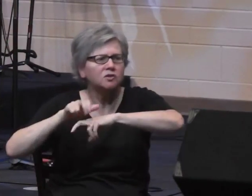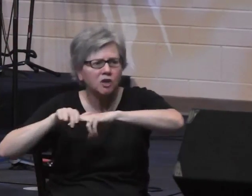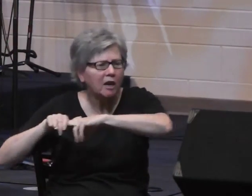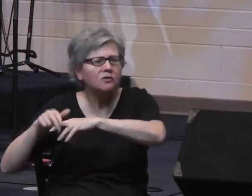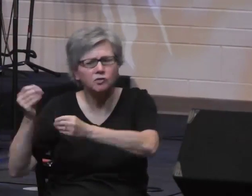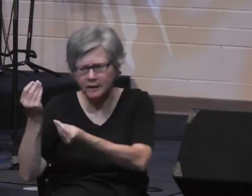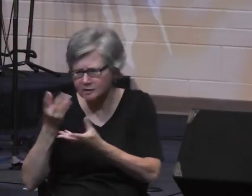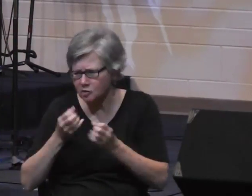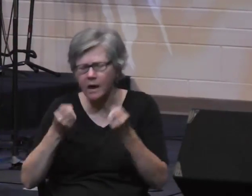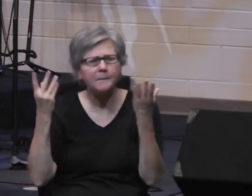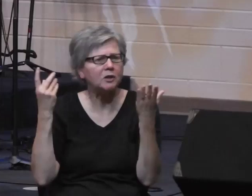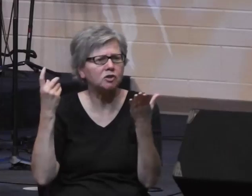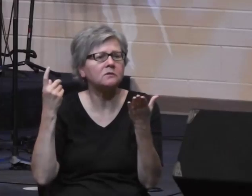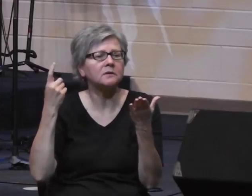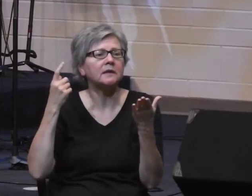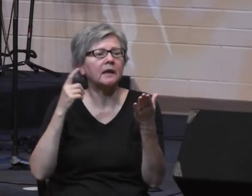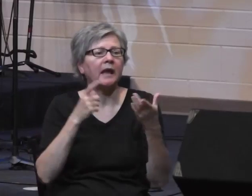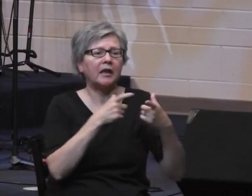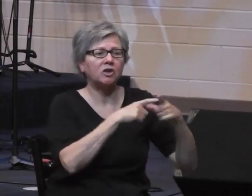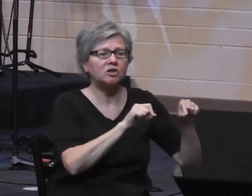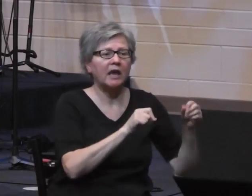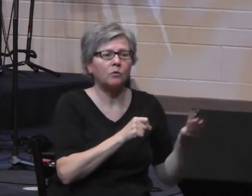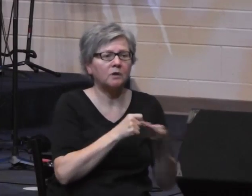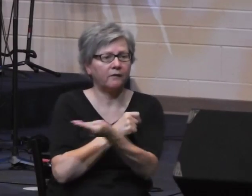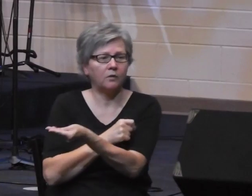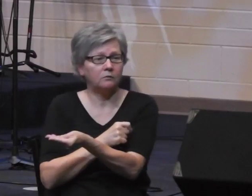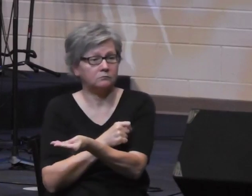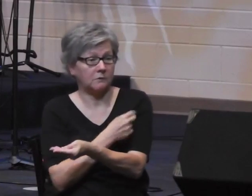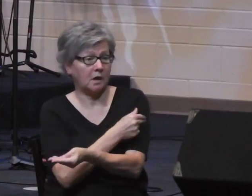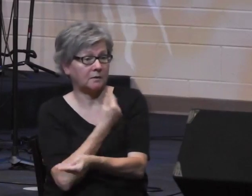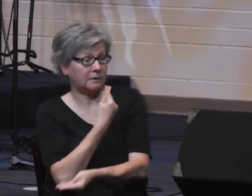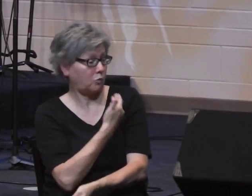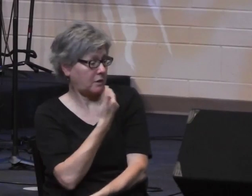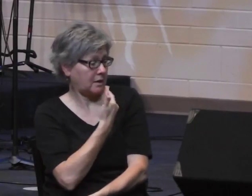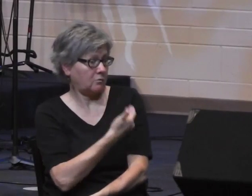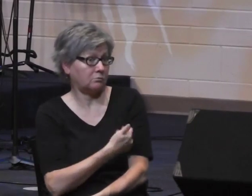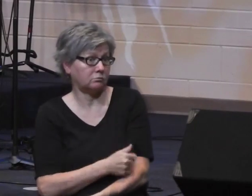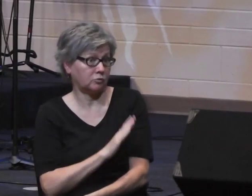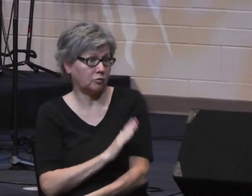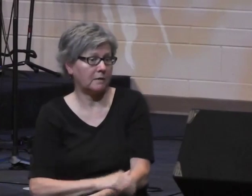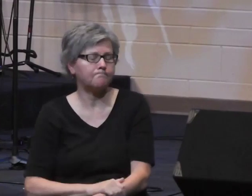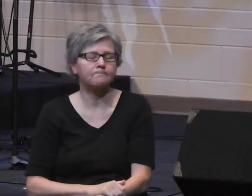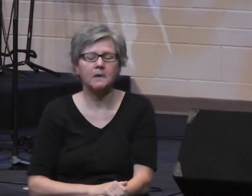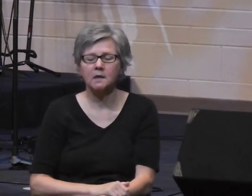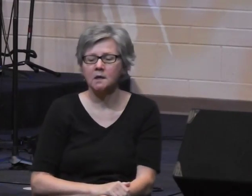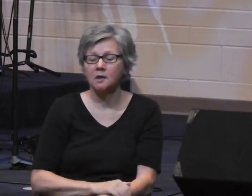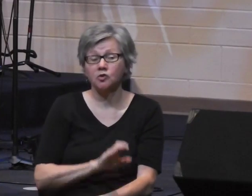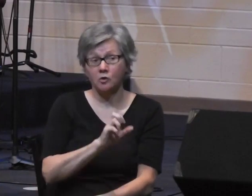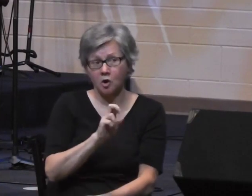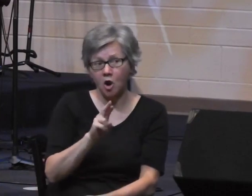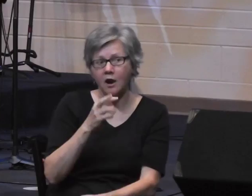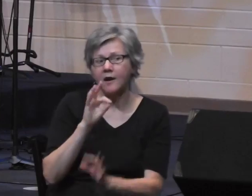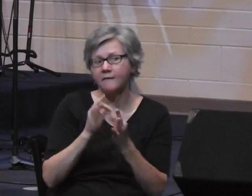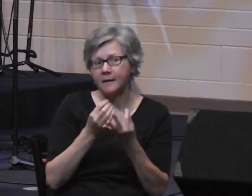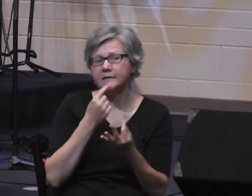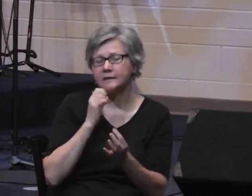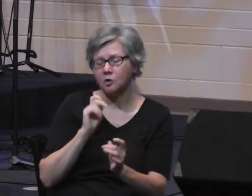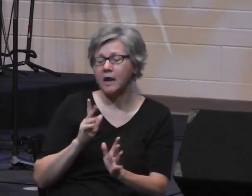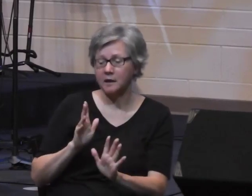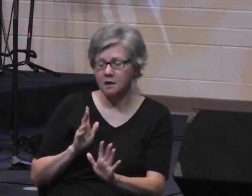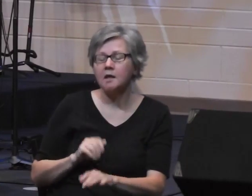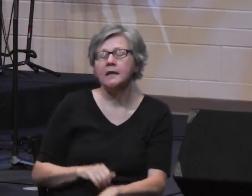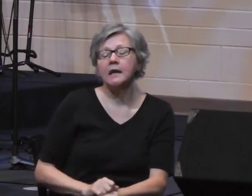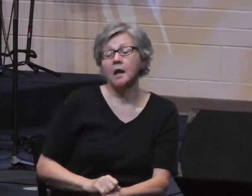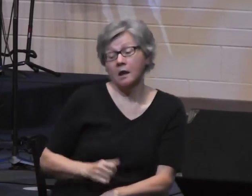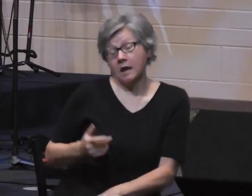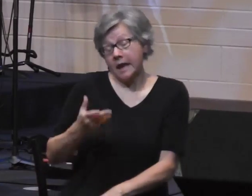amount. We want to pay it, we'll write you the check. And the hospital says, wow, thank you. That's great. Karl family says, we'd like,